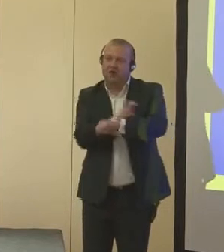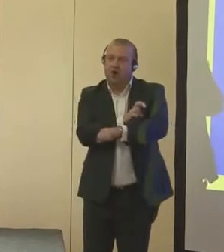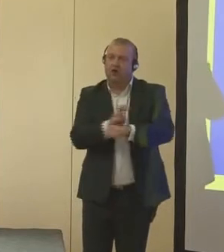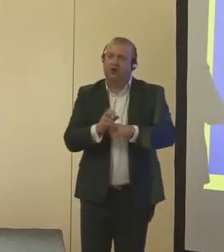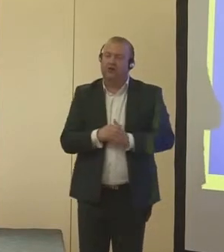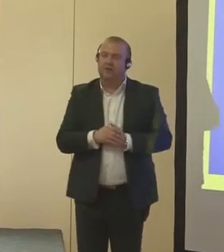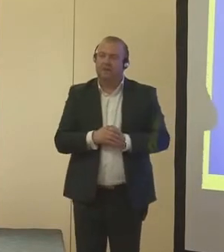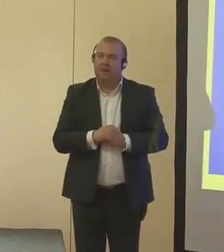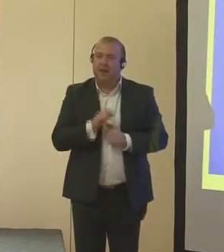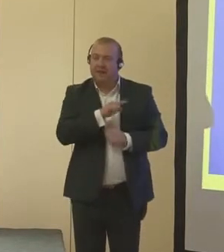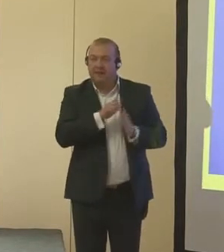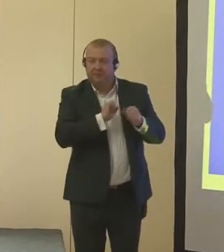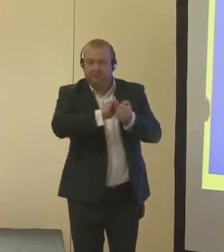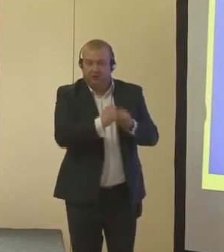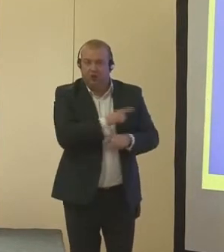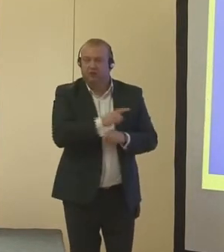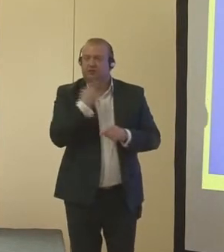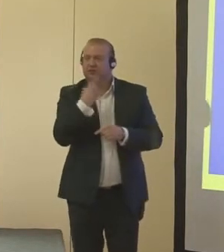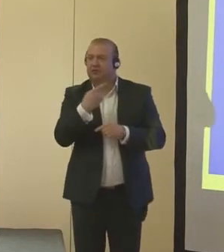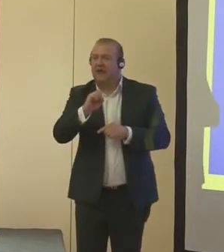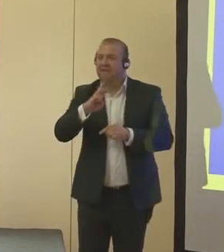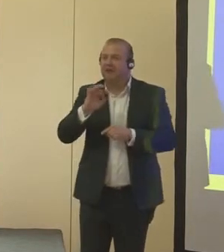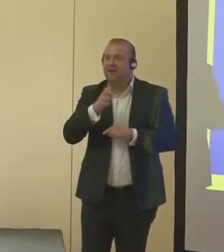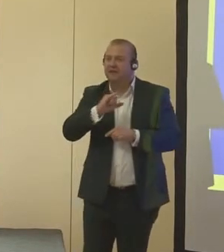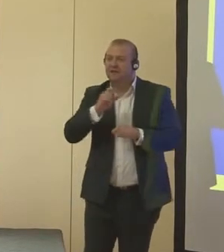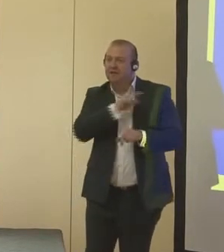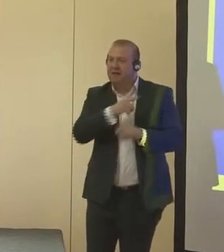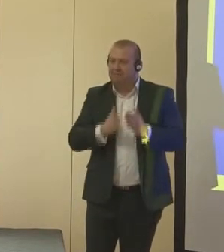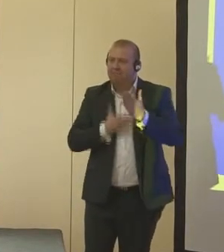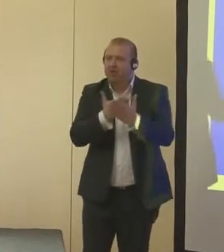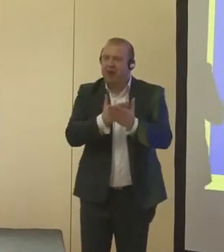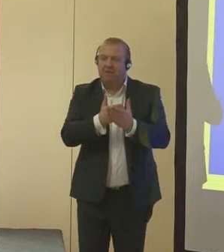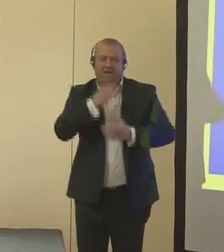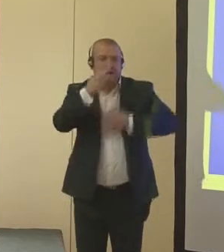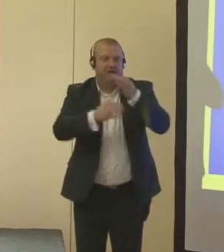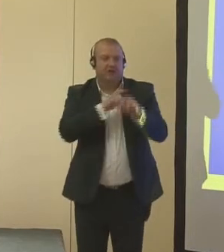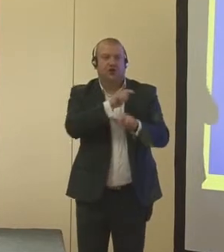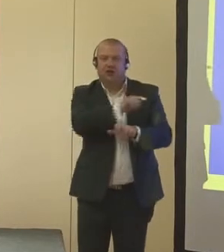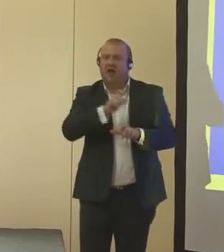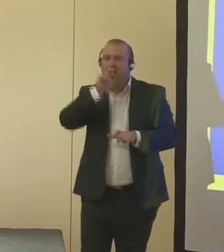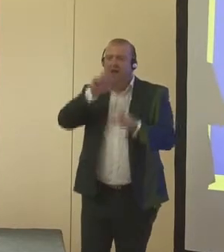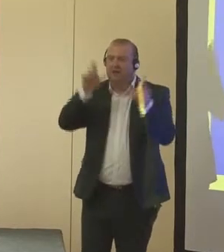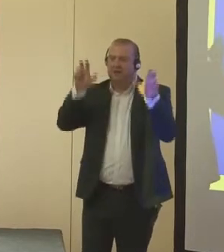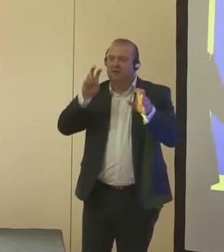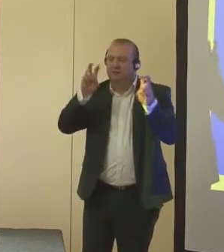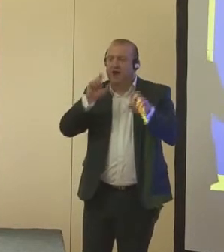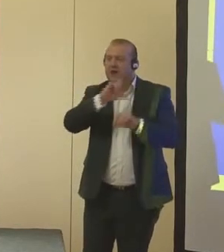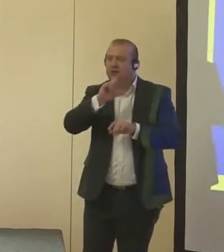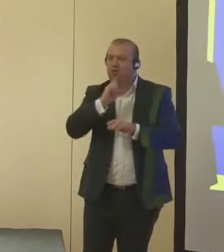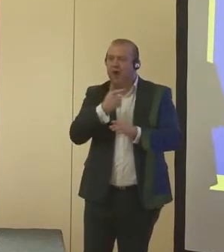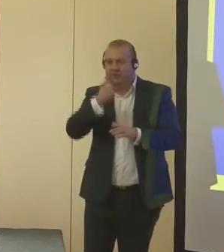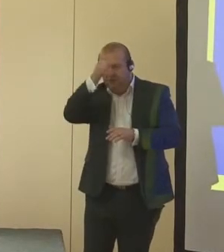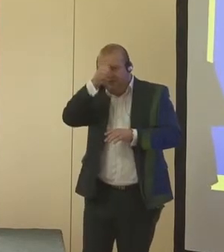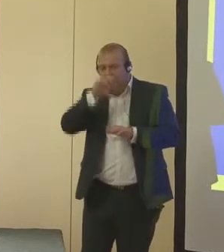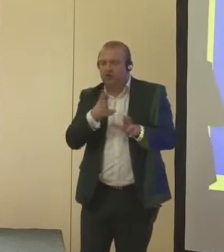we actually mean by this. And you'll also find a list of some resources that already exist that